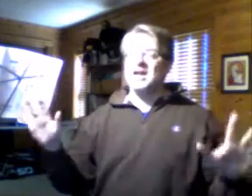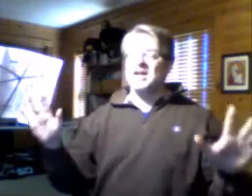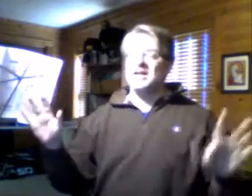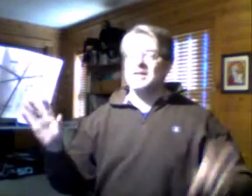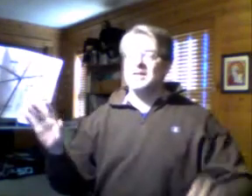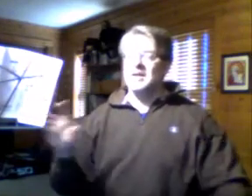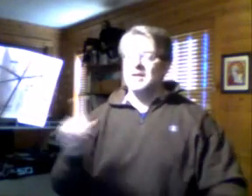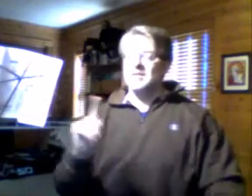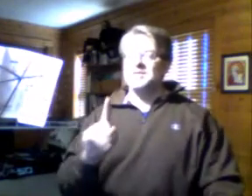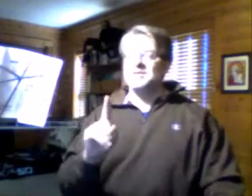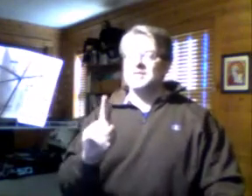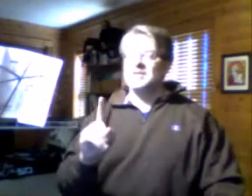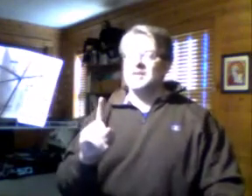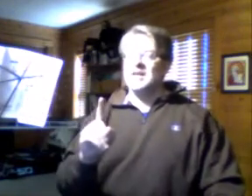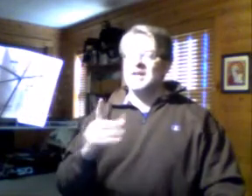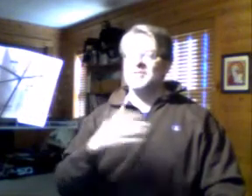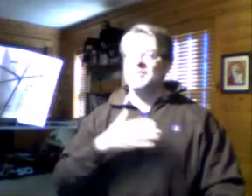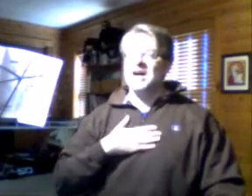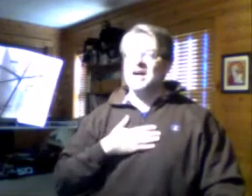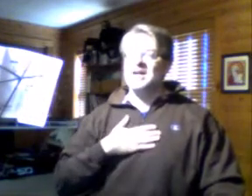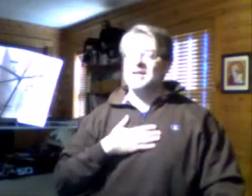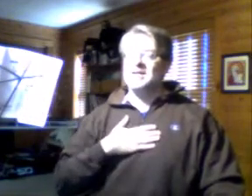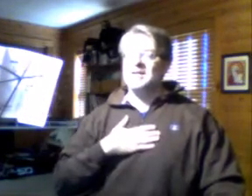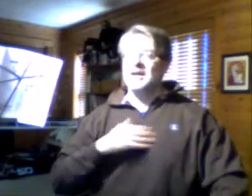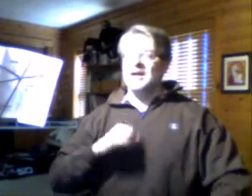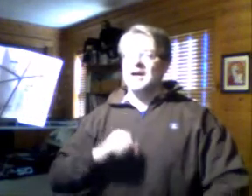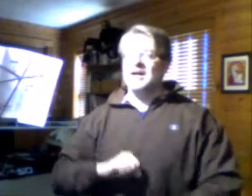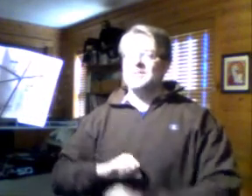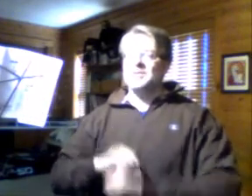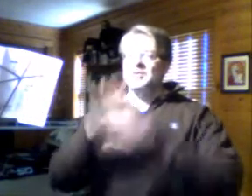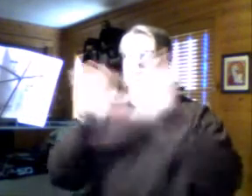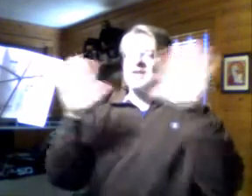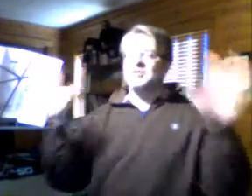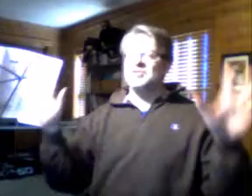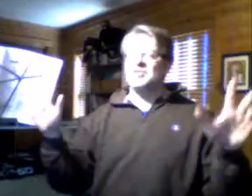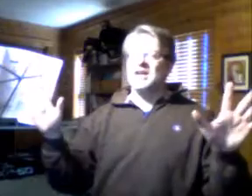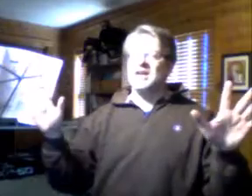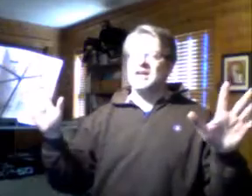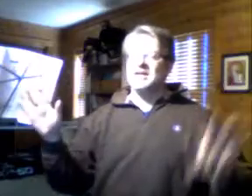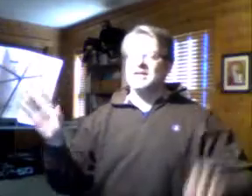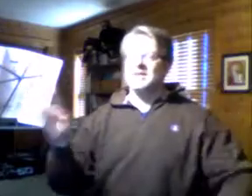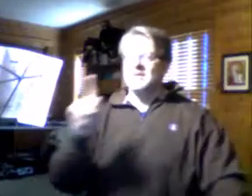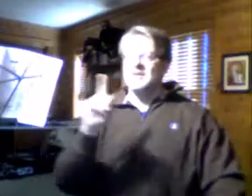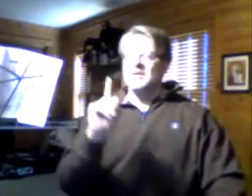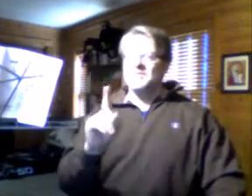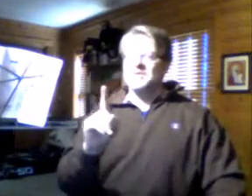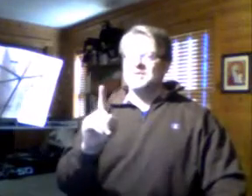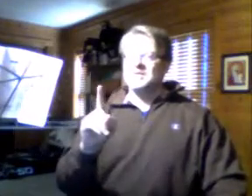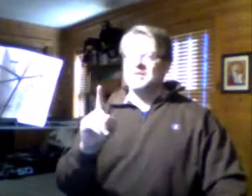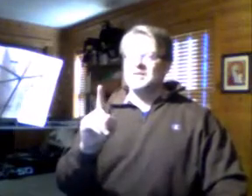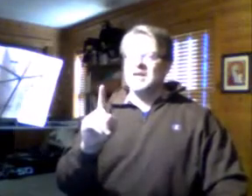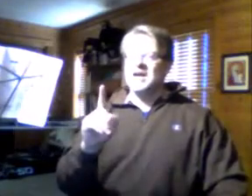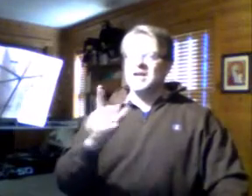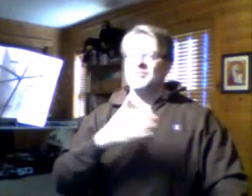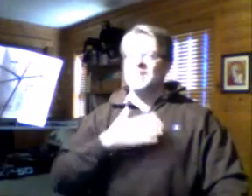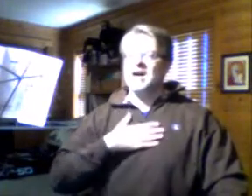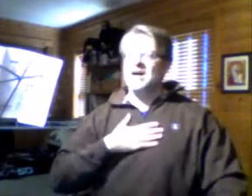shine. This little light of mine, I'm gonna let it shine. This little light of